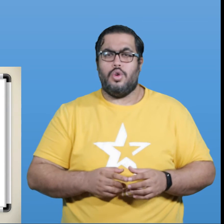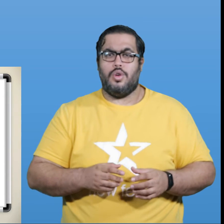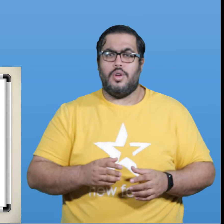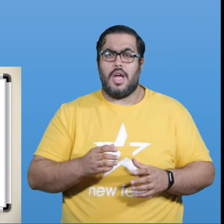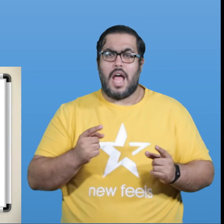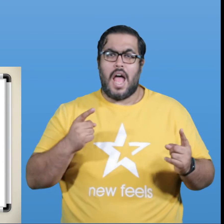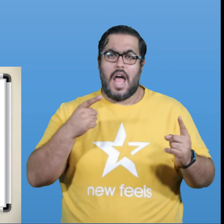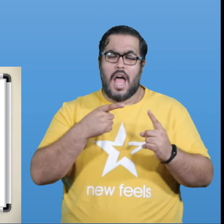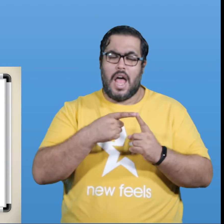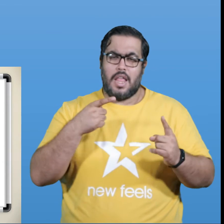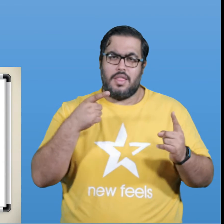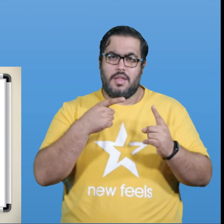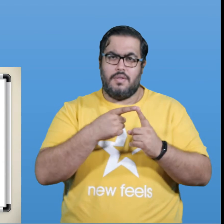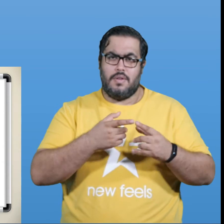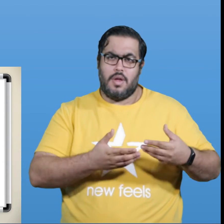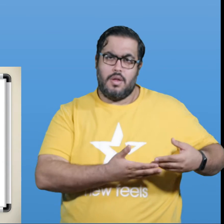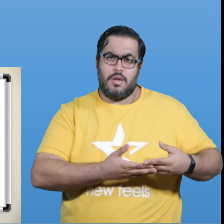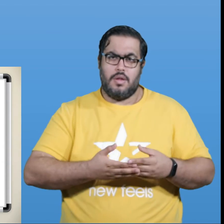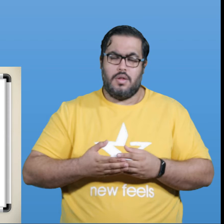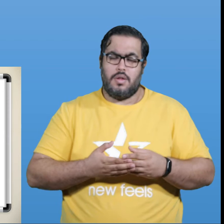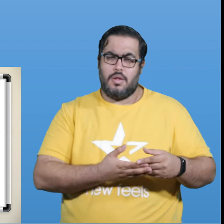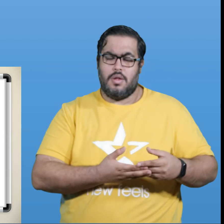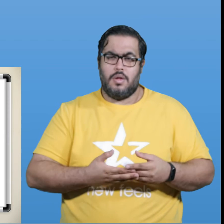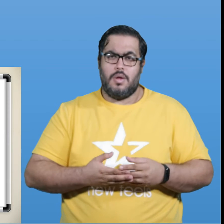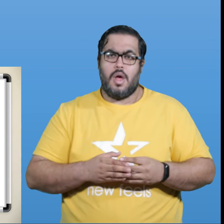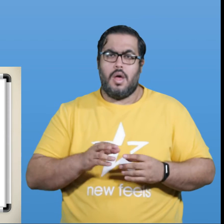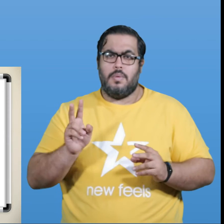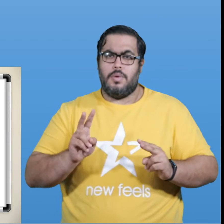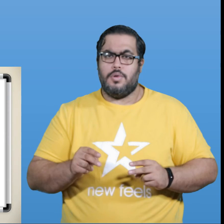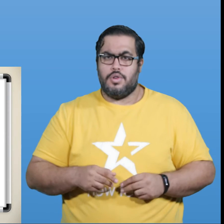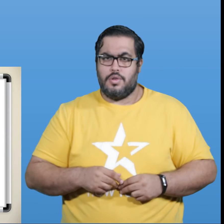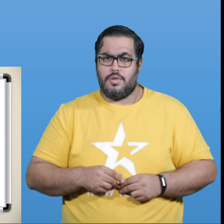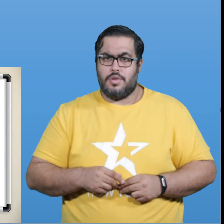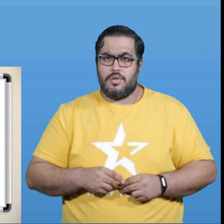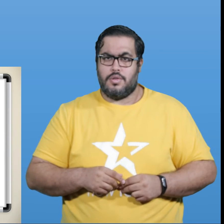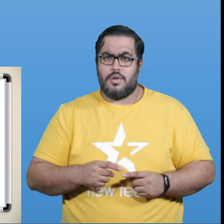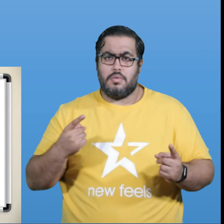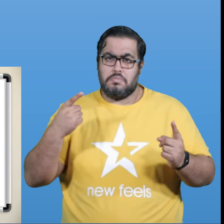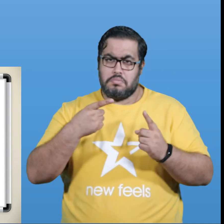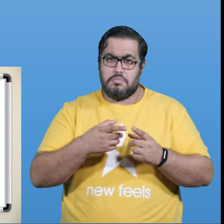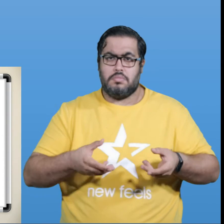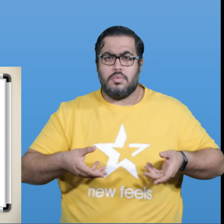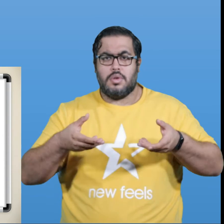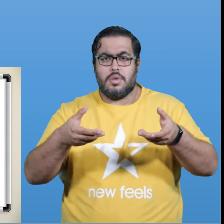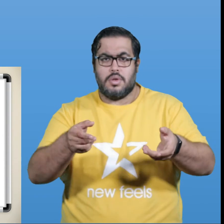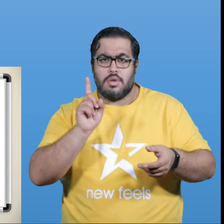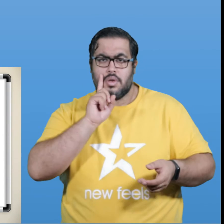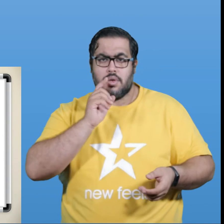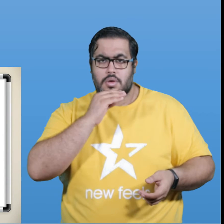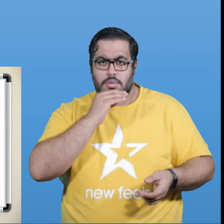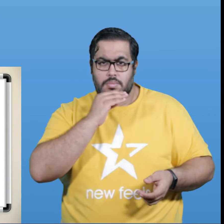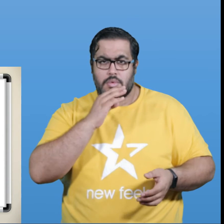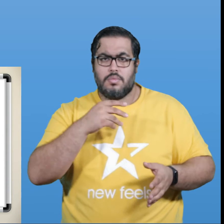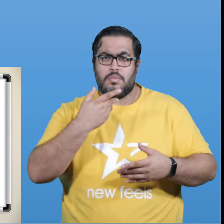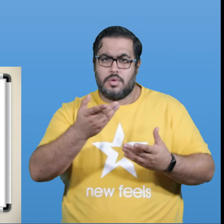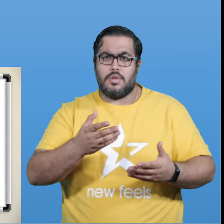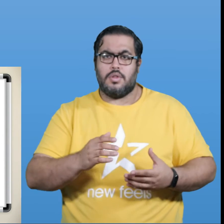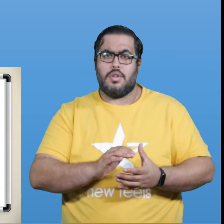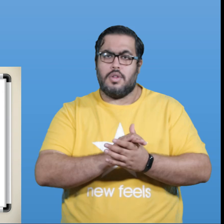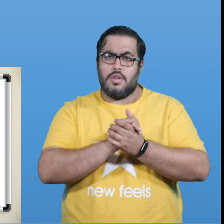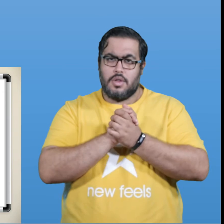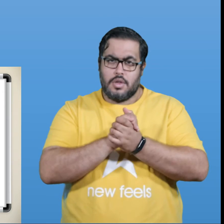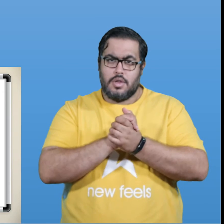Of course, the purpose is to give parents gifts that could help them with their baby, and of course to show support.